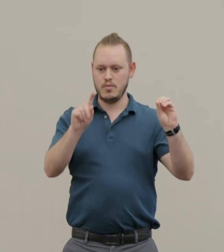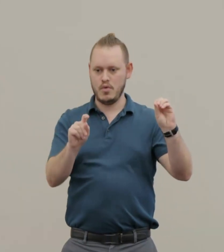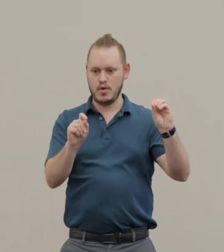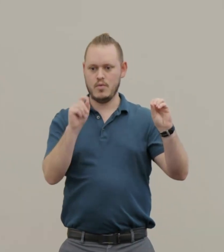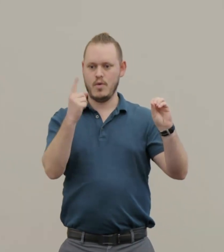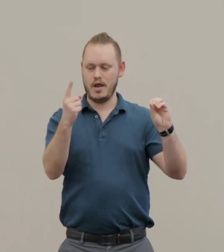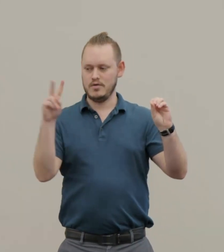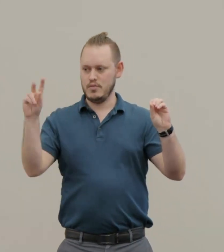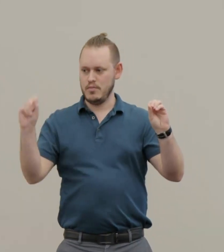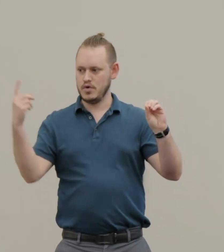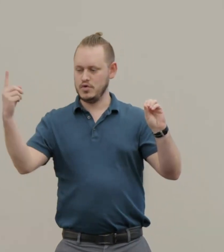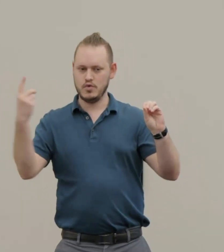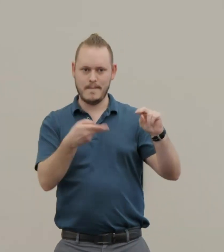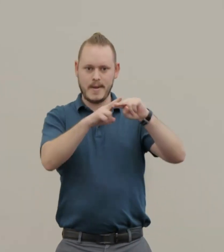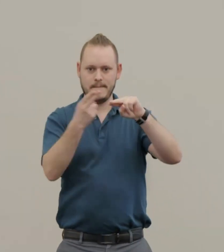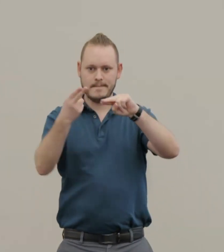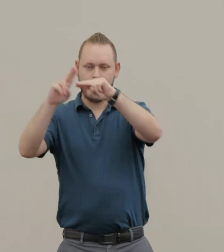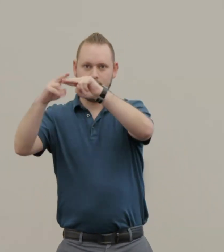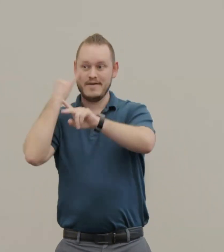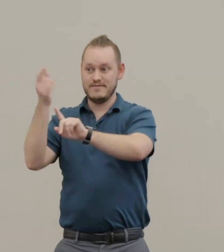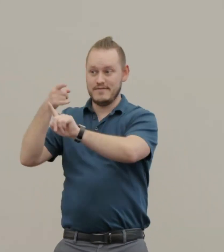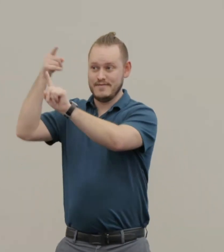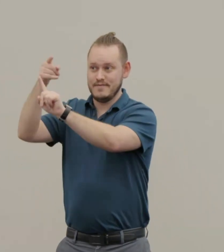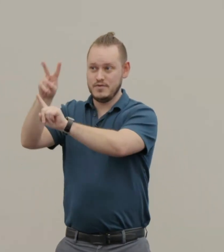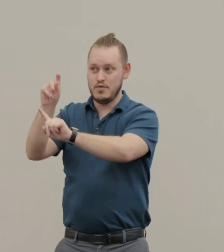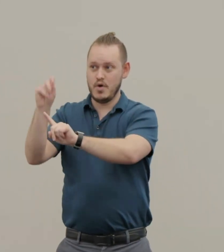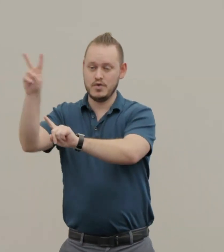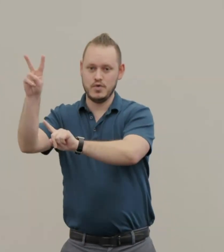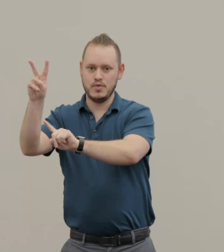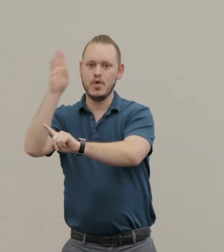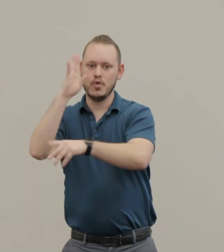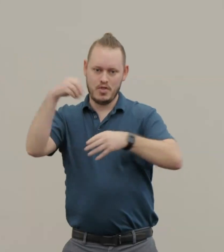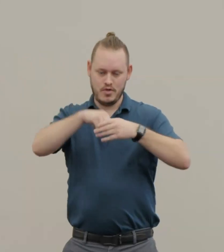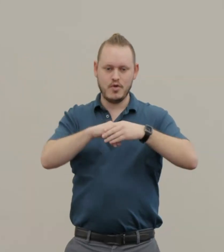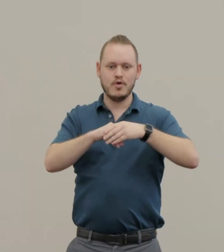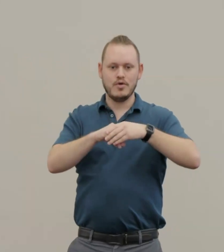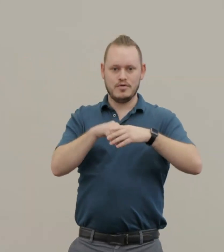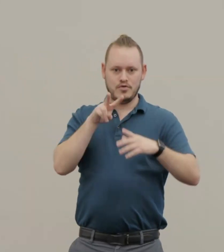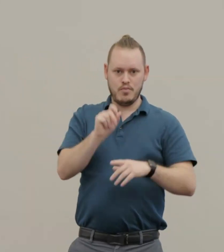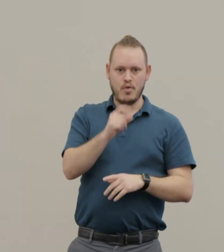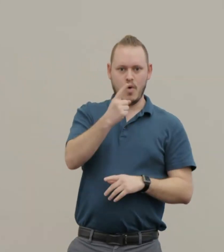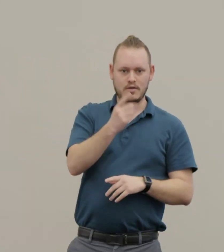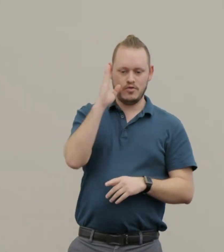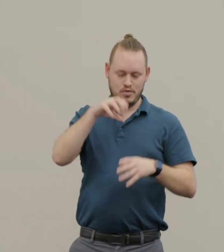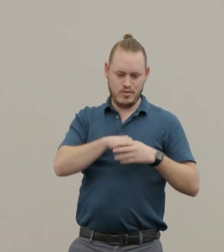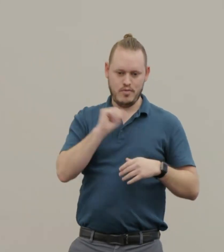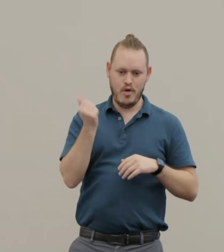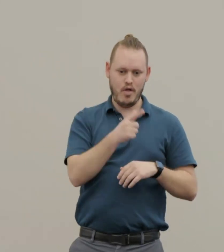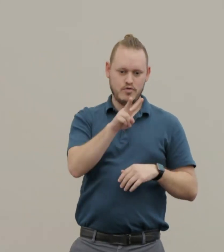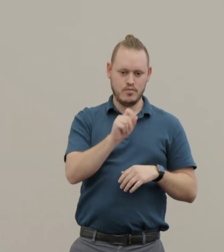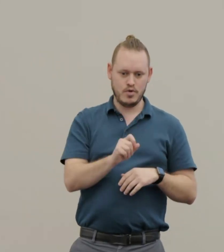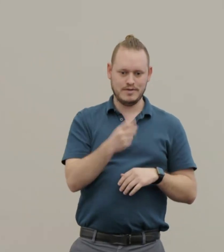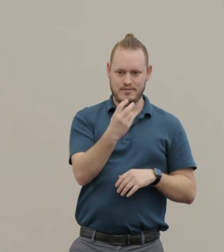other. If you aim for WCAG 2.2, you will include all of 2.1 and all of 2.0.